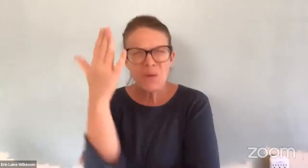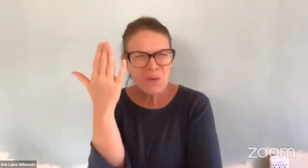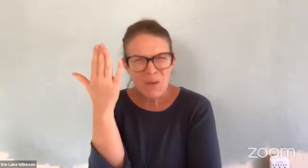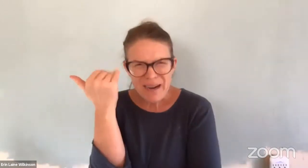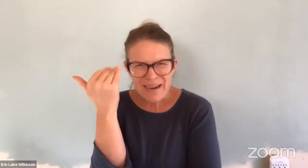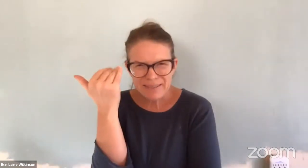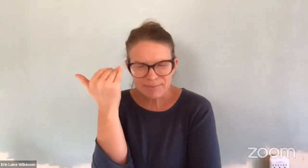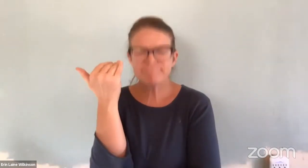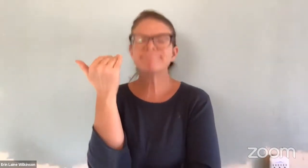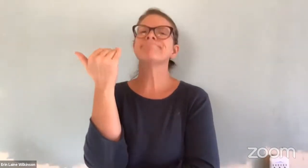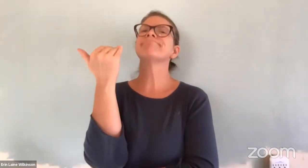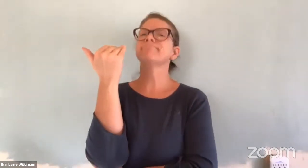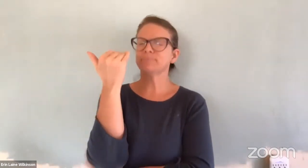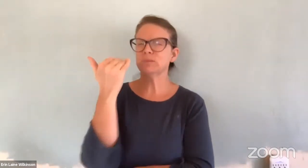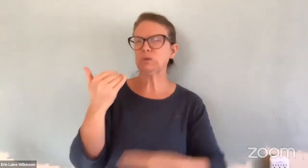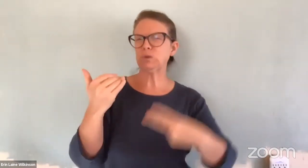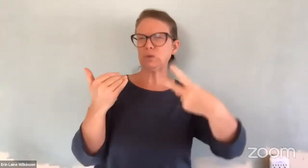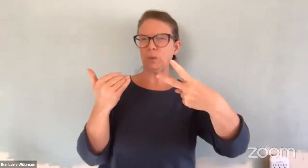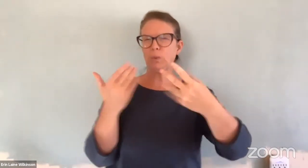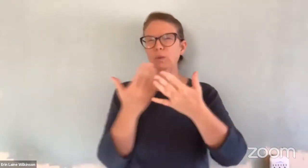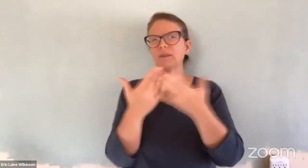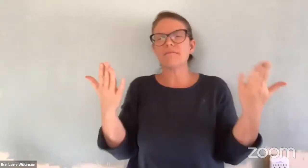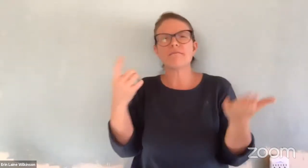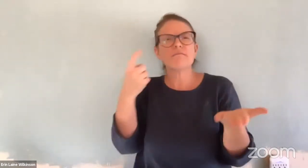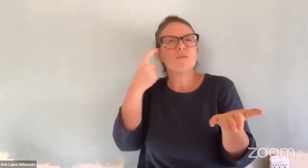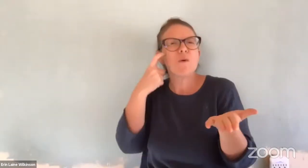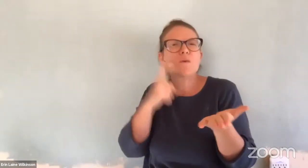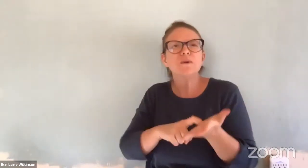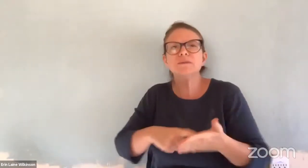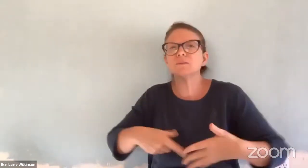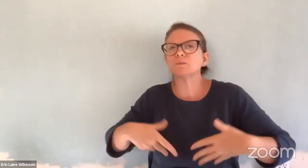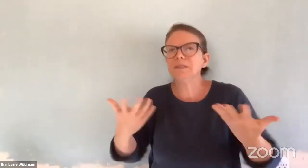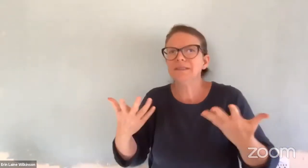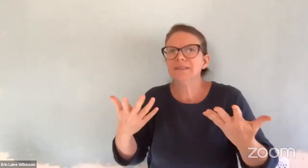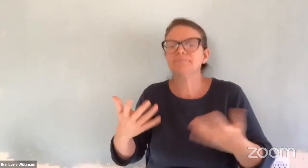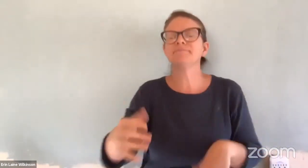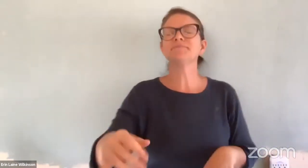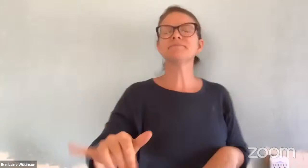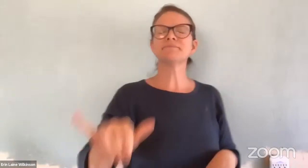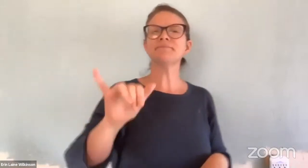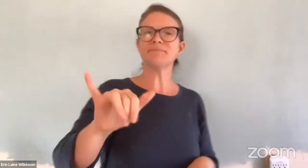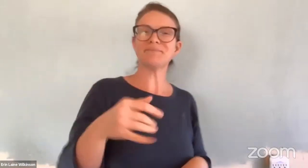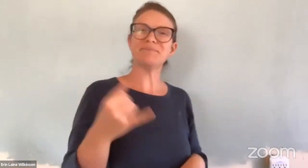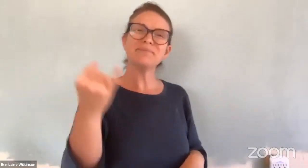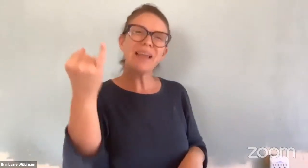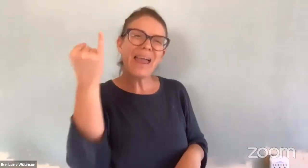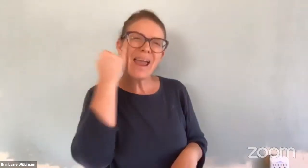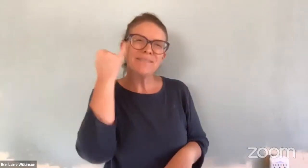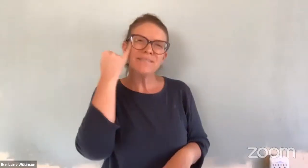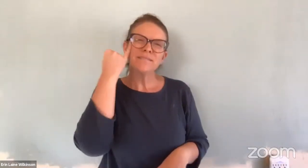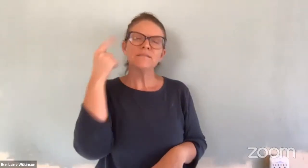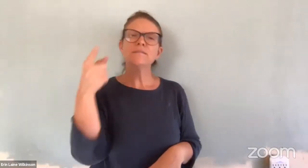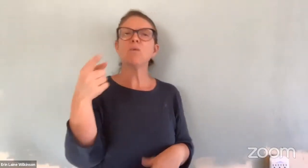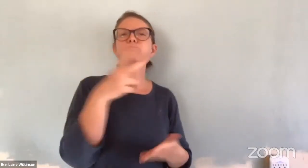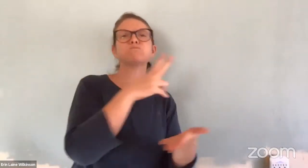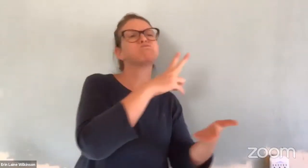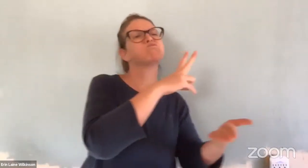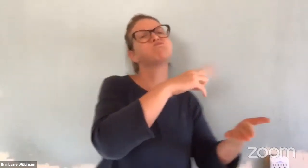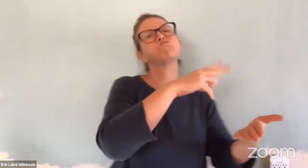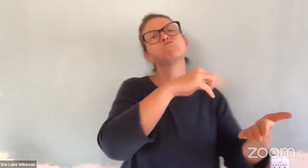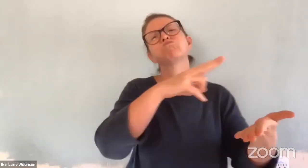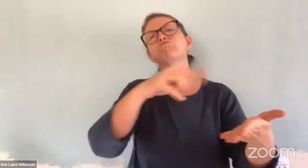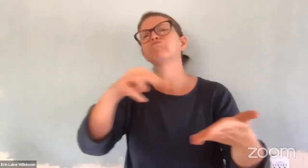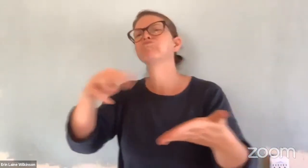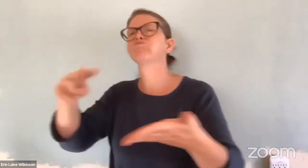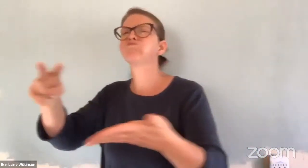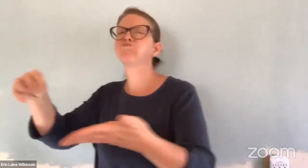majority sign languages, because I have this question, maybe more than one question. I've noticed something that I want to